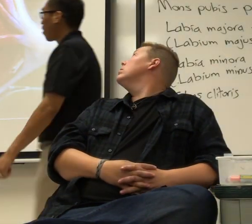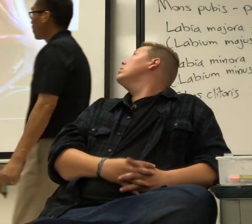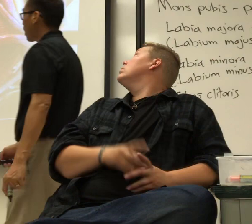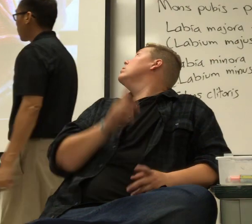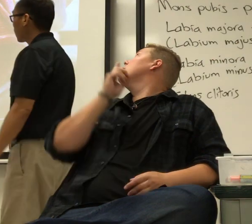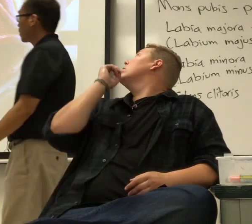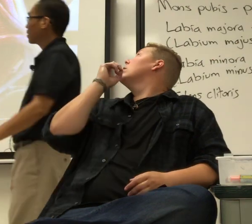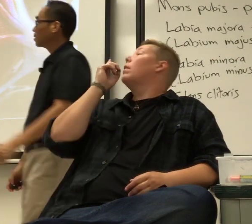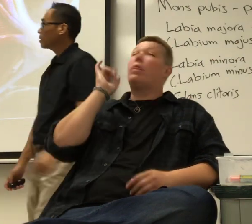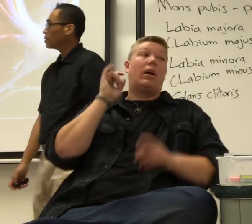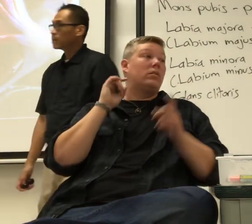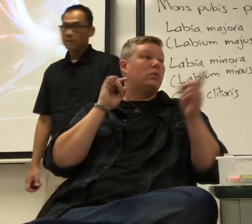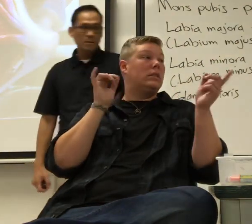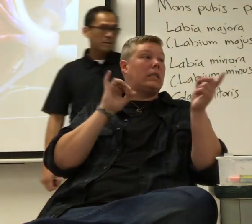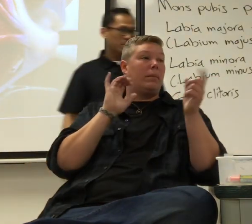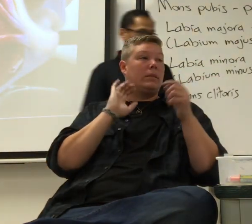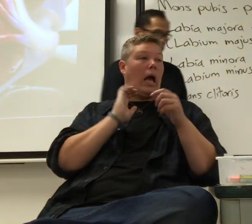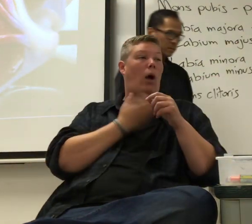is our model.